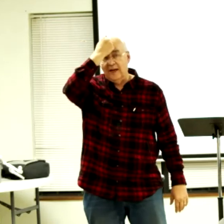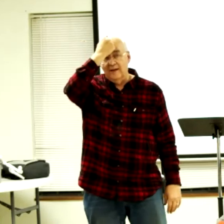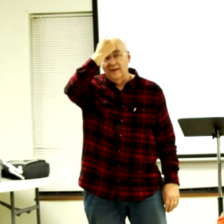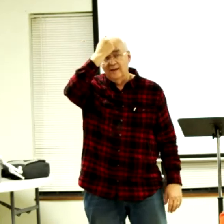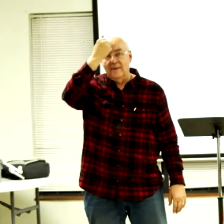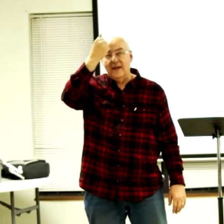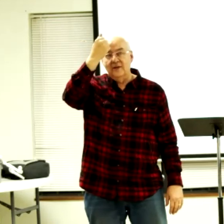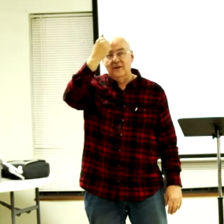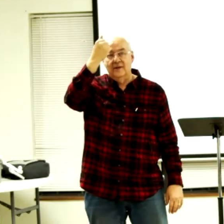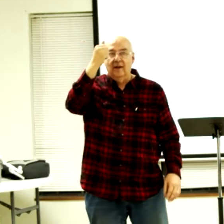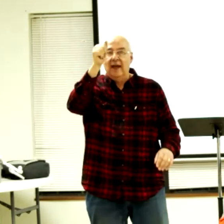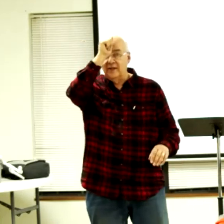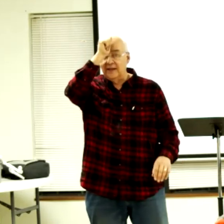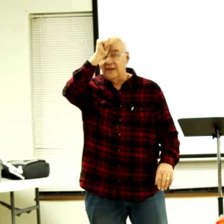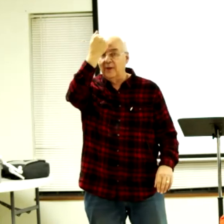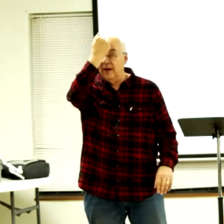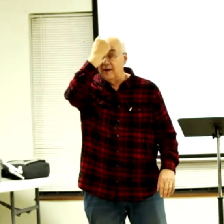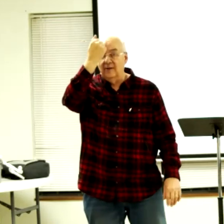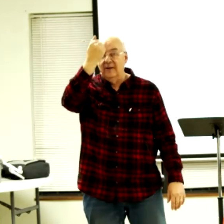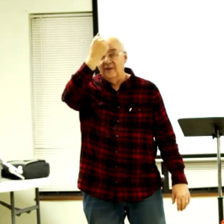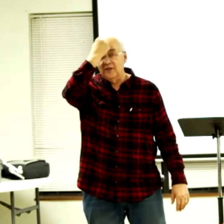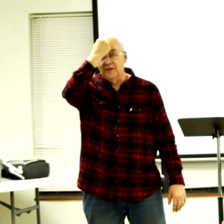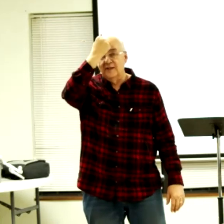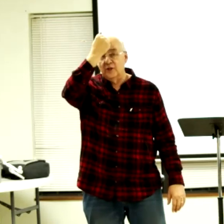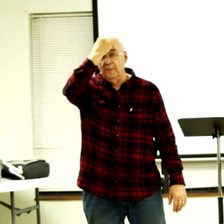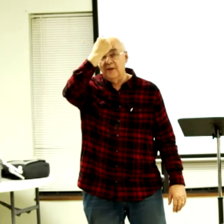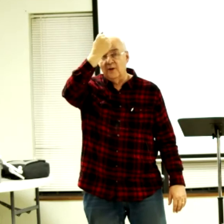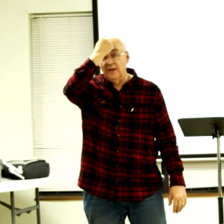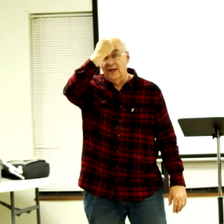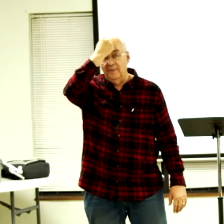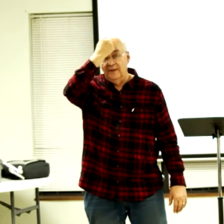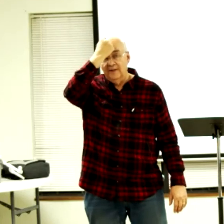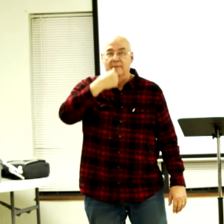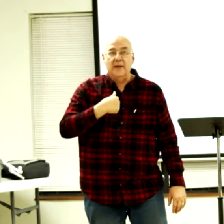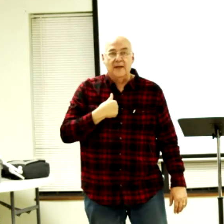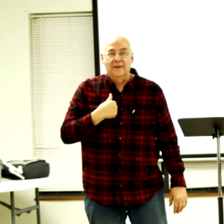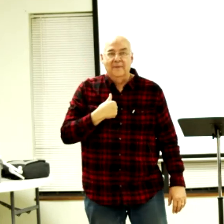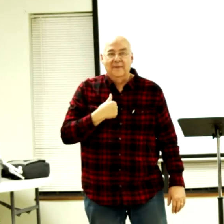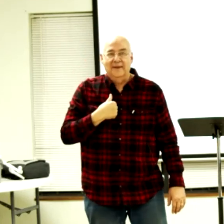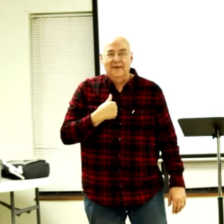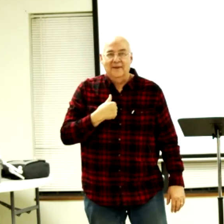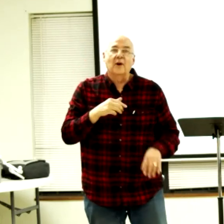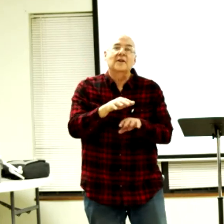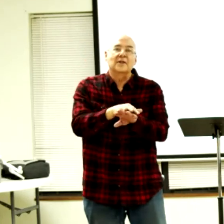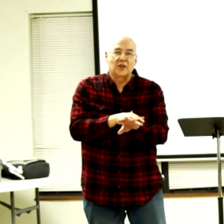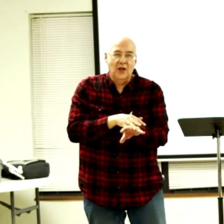forehead means, no, that's this one. There you go. This is stupid or dumb, me. Or